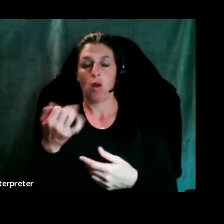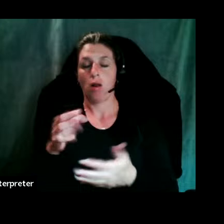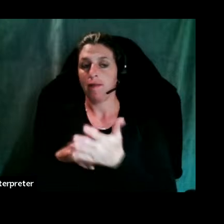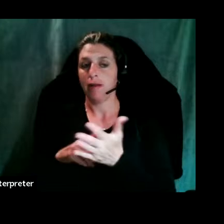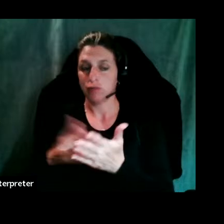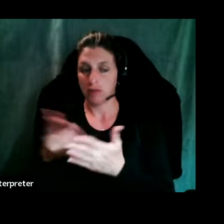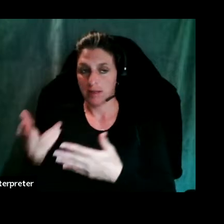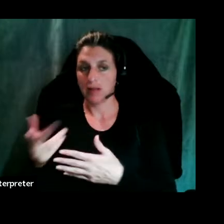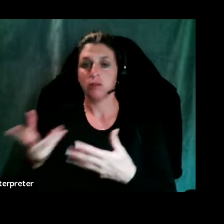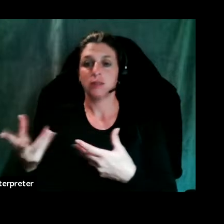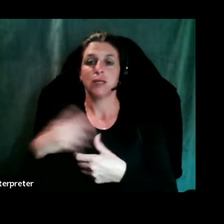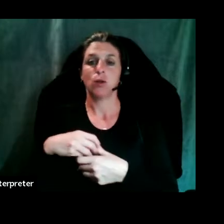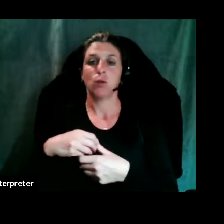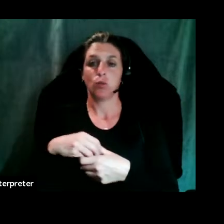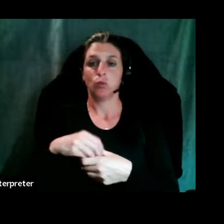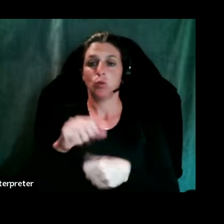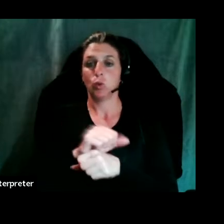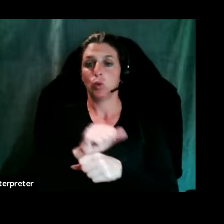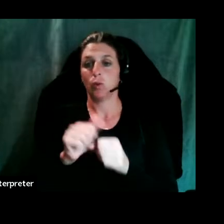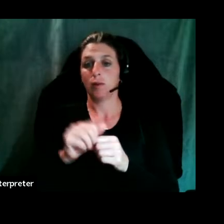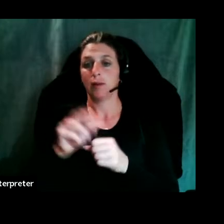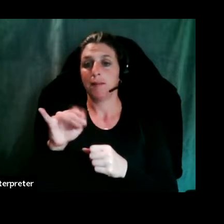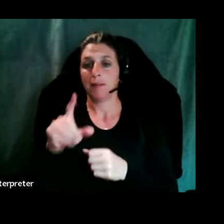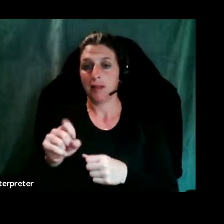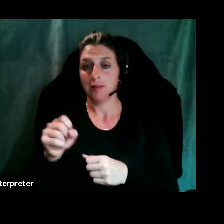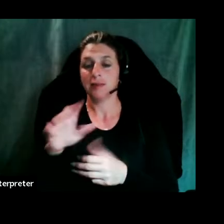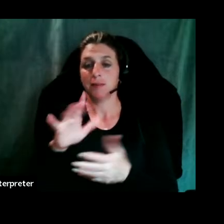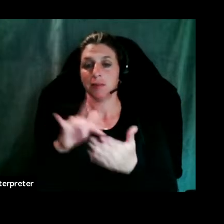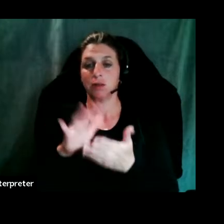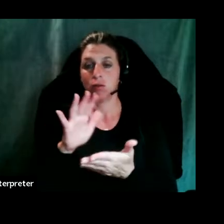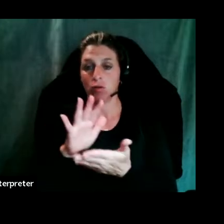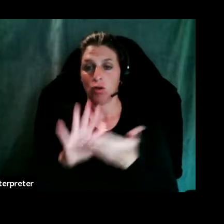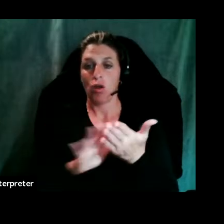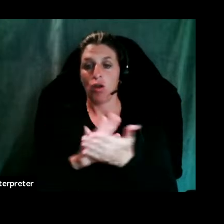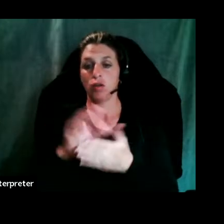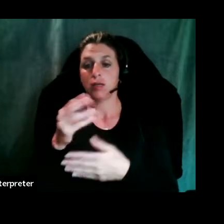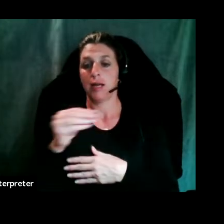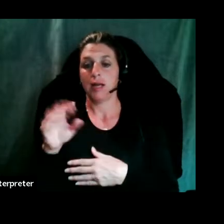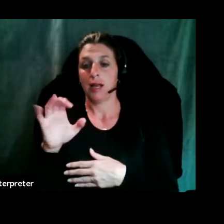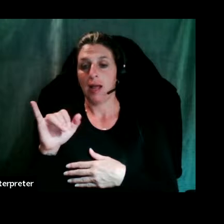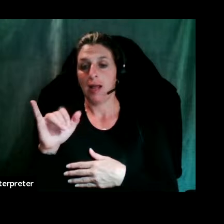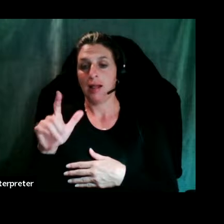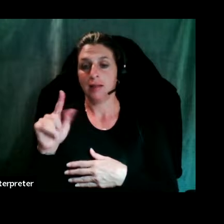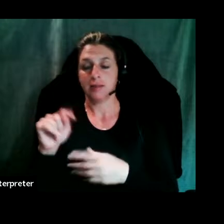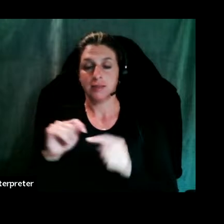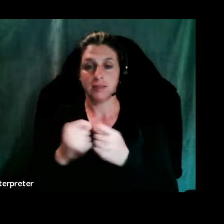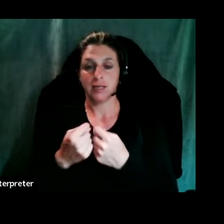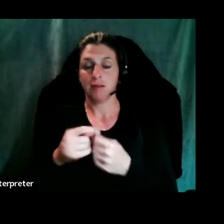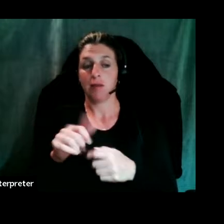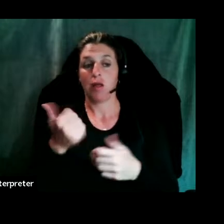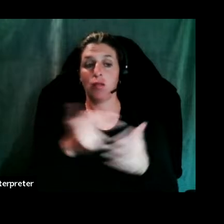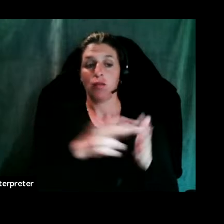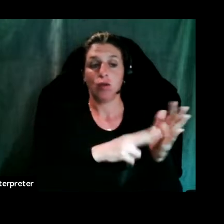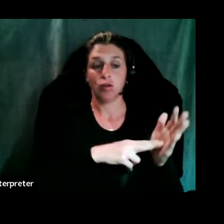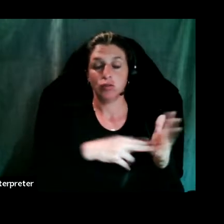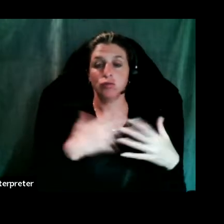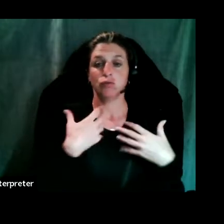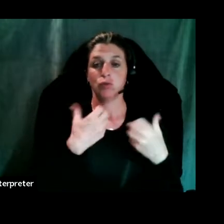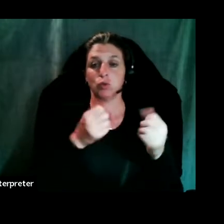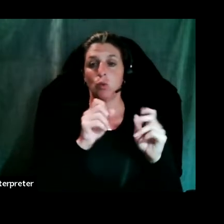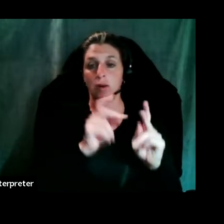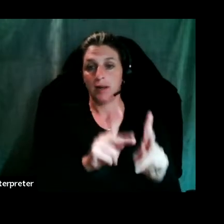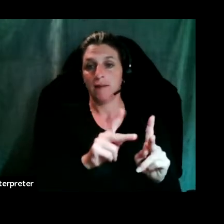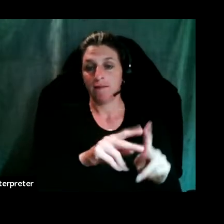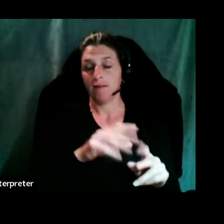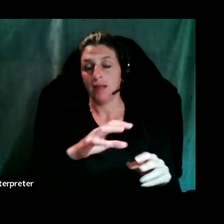it includes work with Mills, Middle College, and then our ILT team. The other contract is Restorative Equity